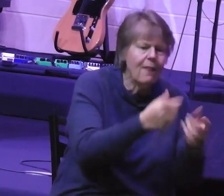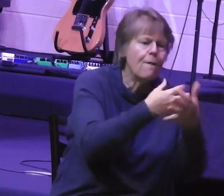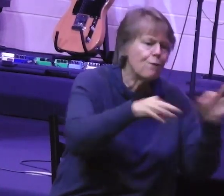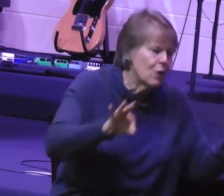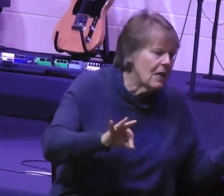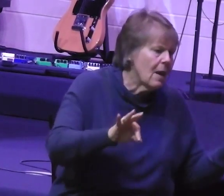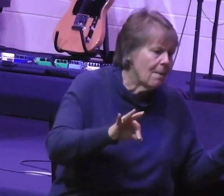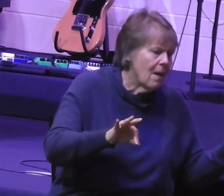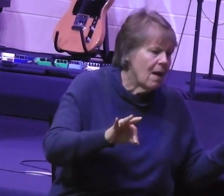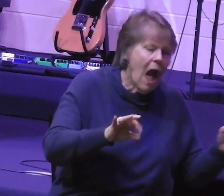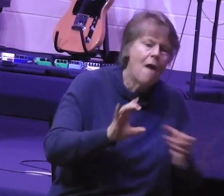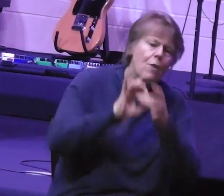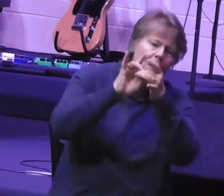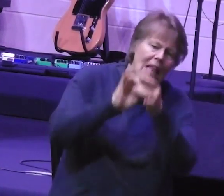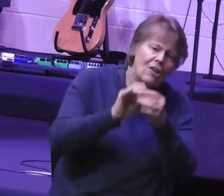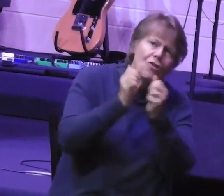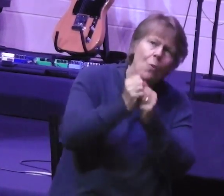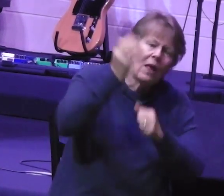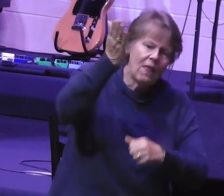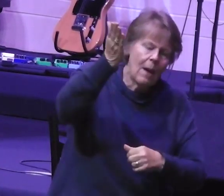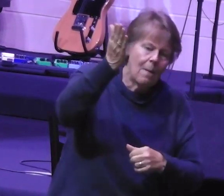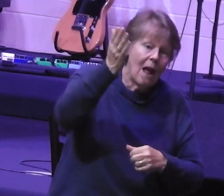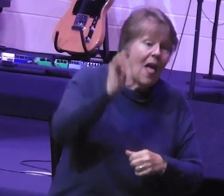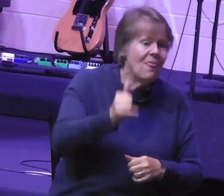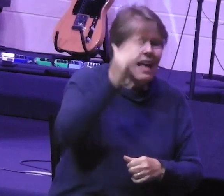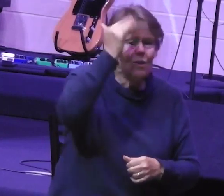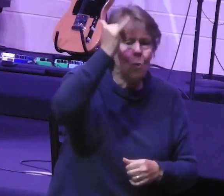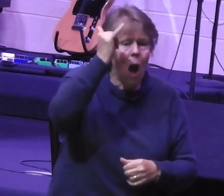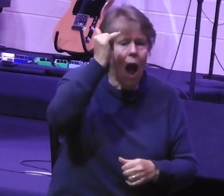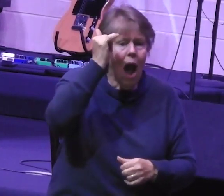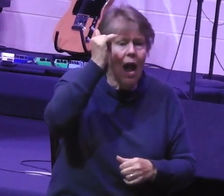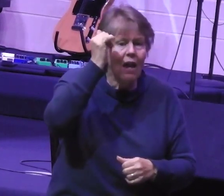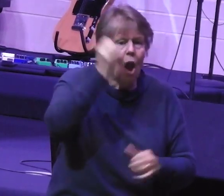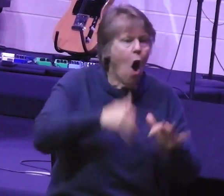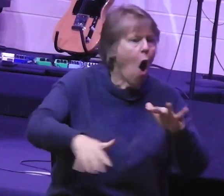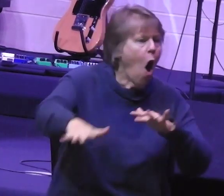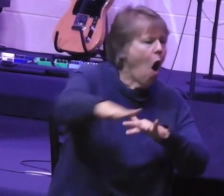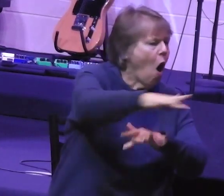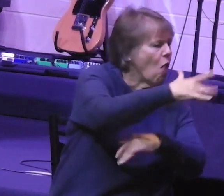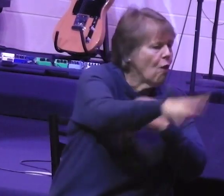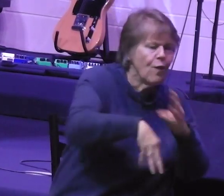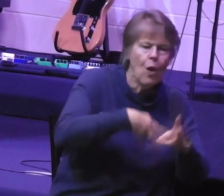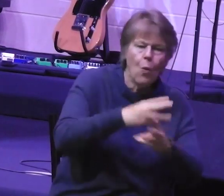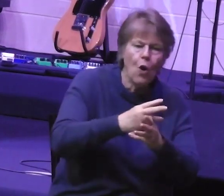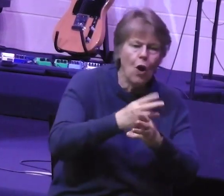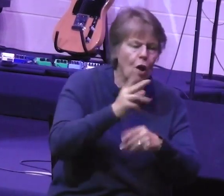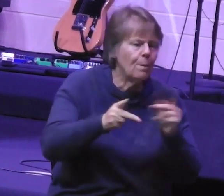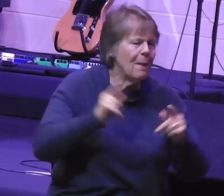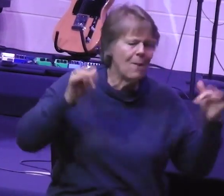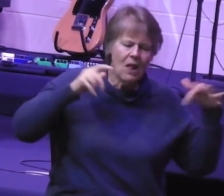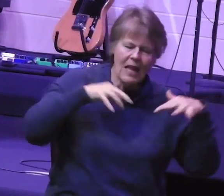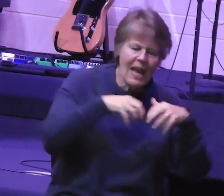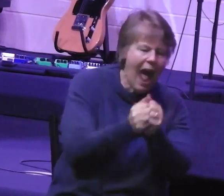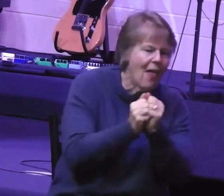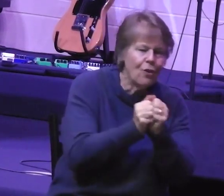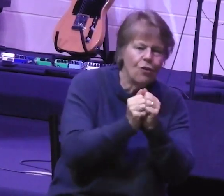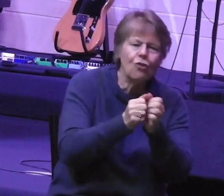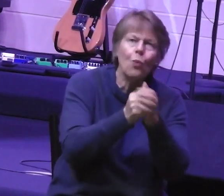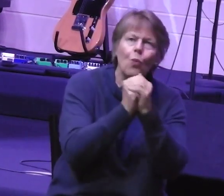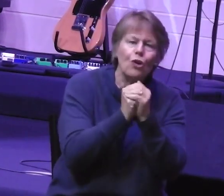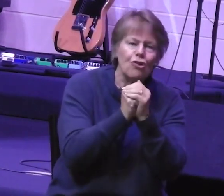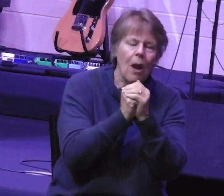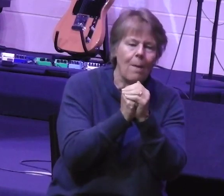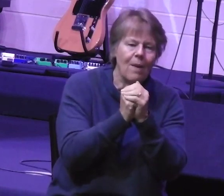around the world gather on Sundays to worship, because we know that this same God is the one who said, all right, the lambs